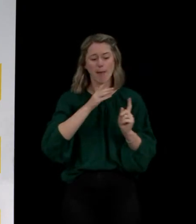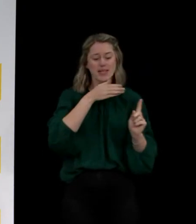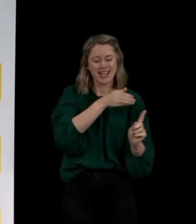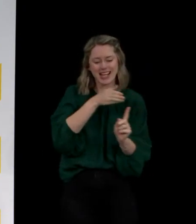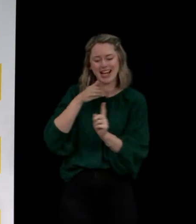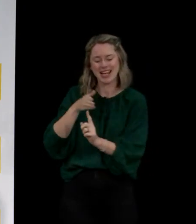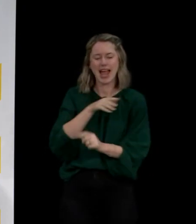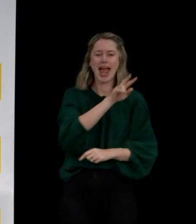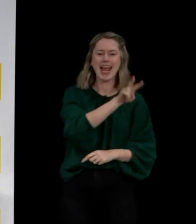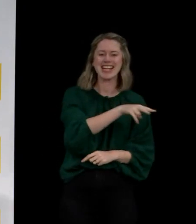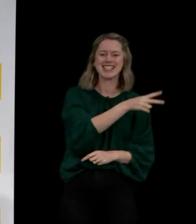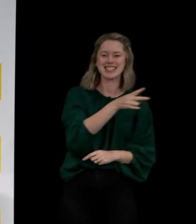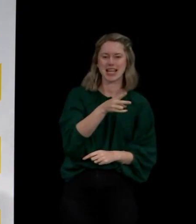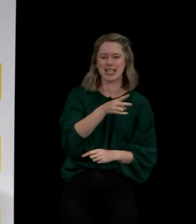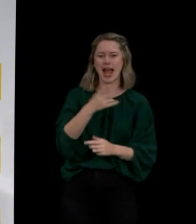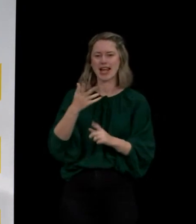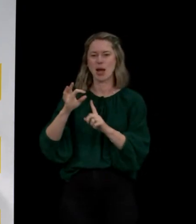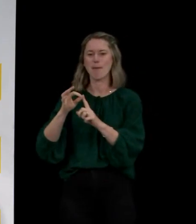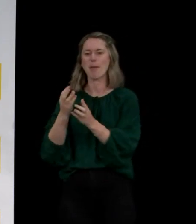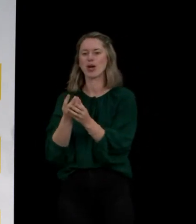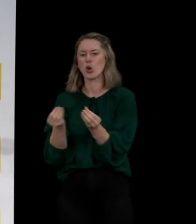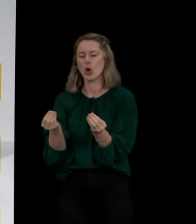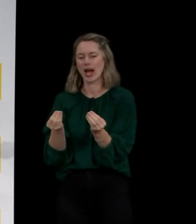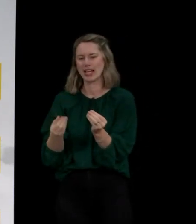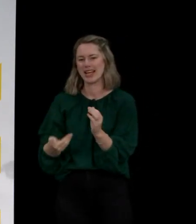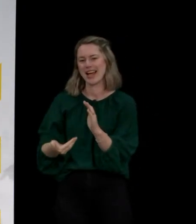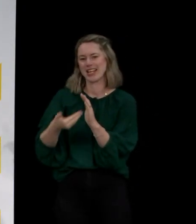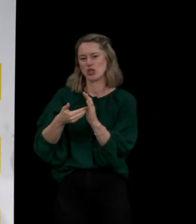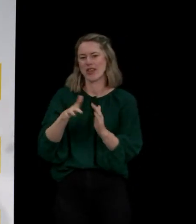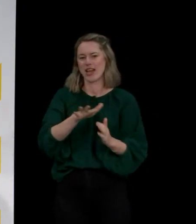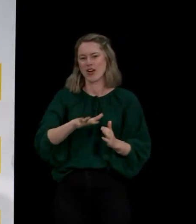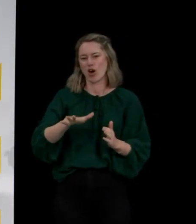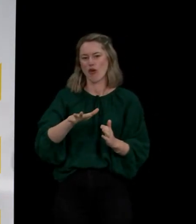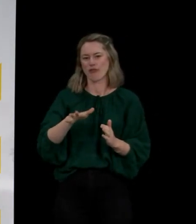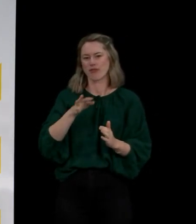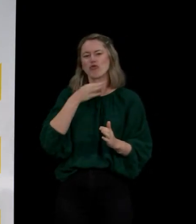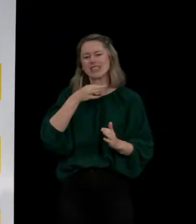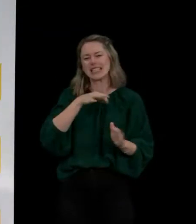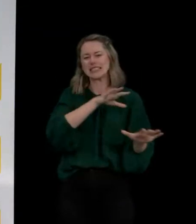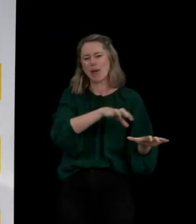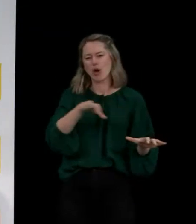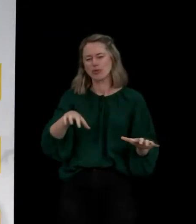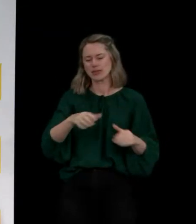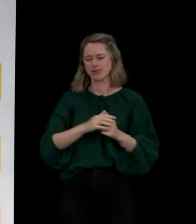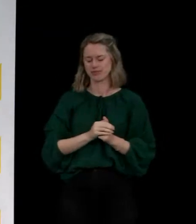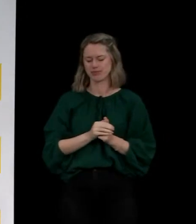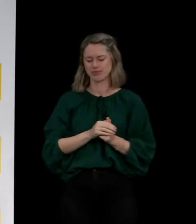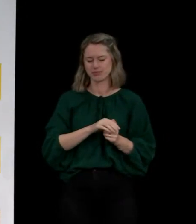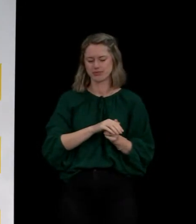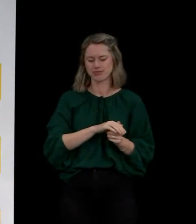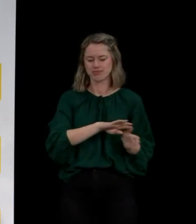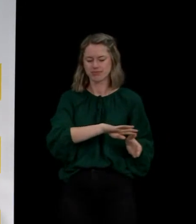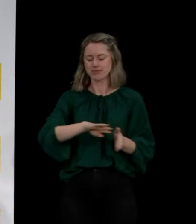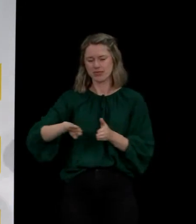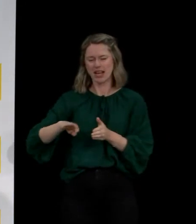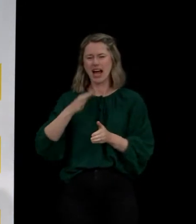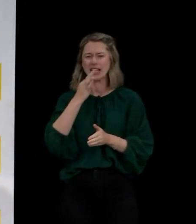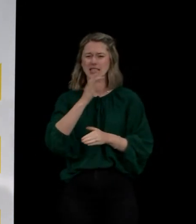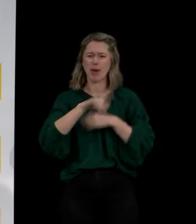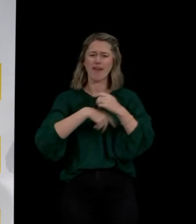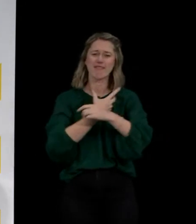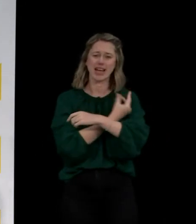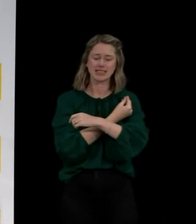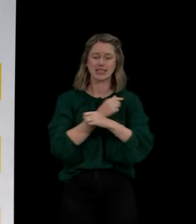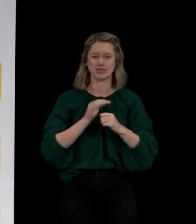particularly Henderson and Papakura we're adding to our list. The second ask again, as always, is vaccines. Since the